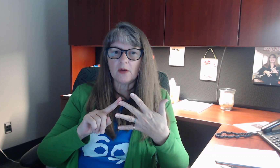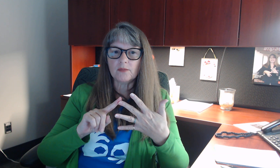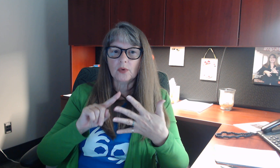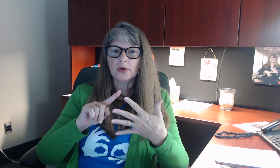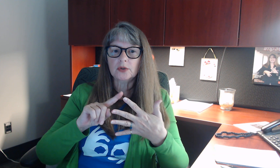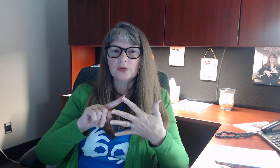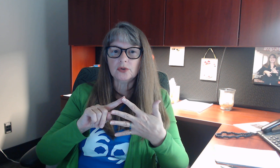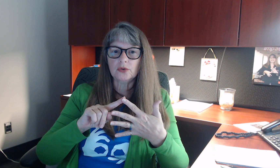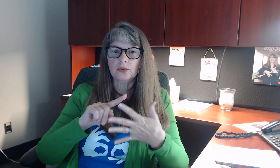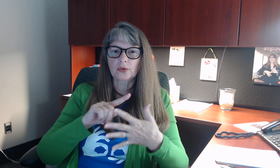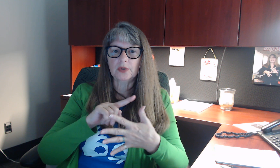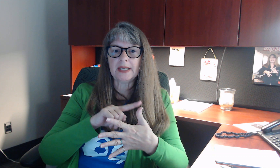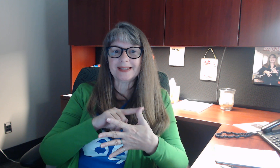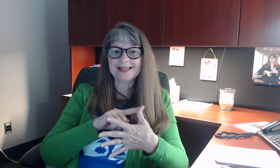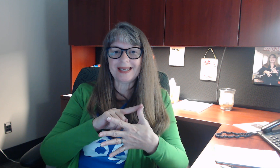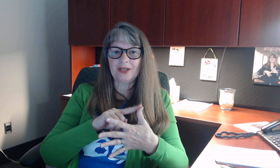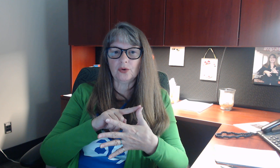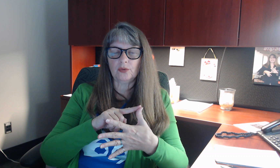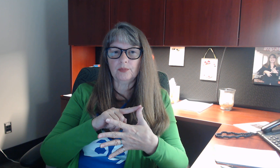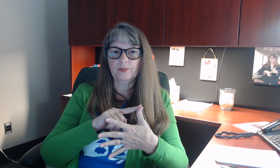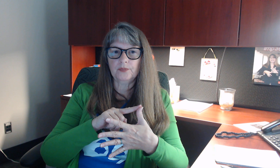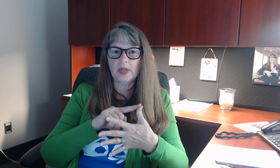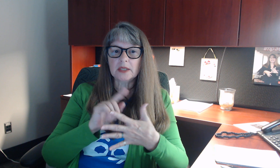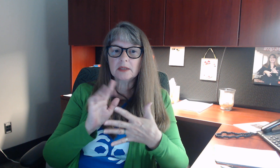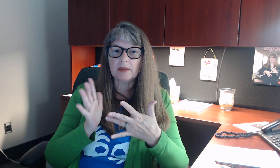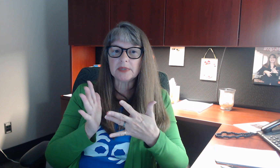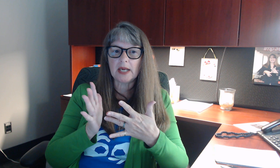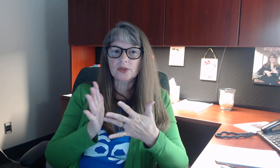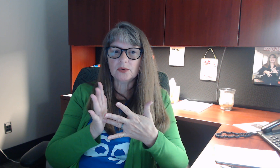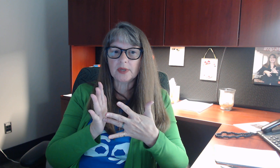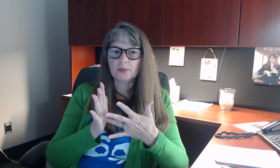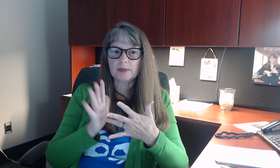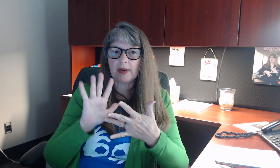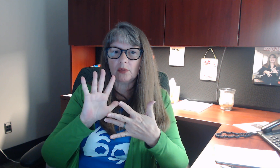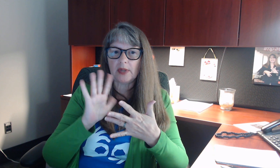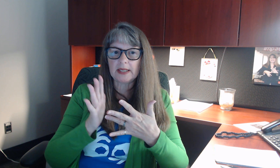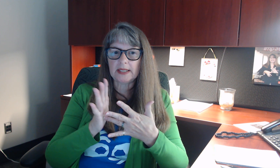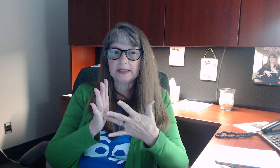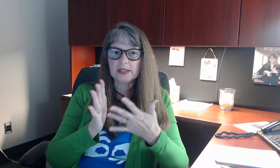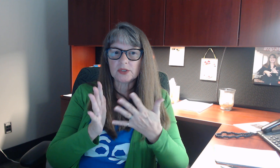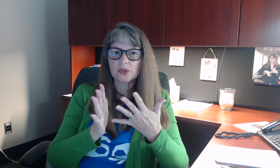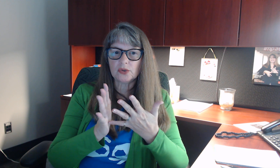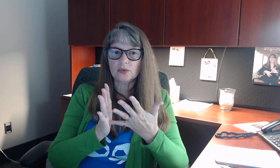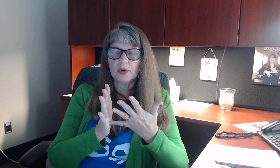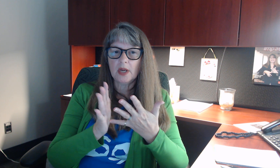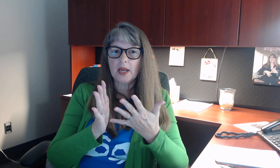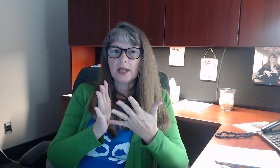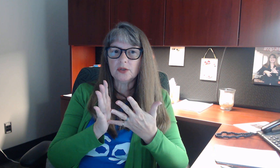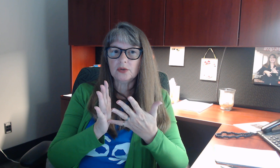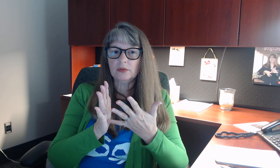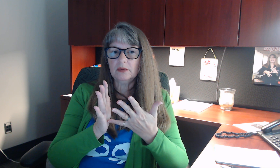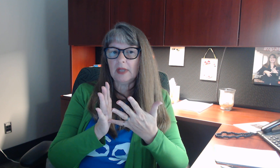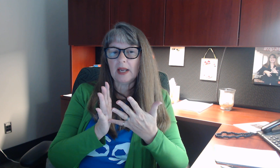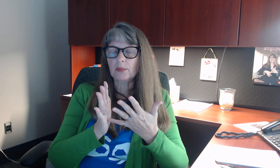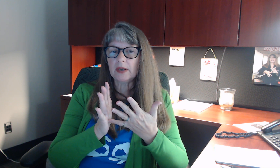sophomore, junior, and senior. Sometimes I do it with my whole hand like this and I rarely use